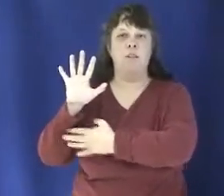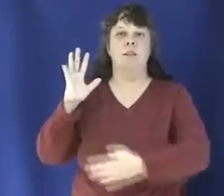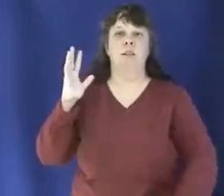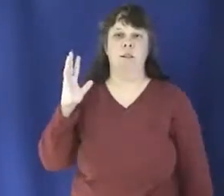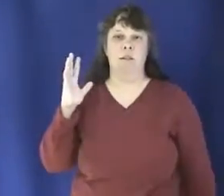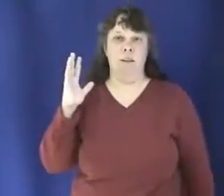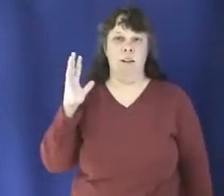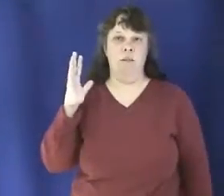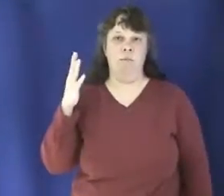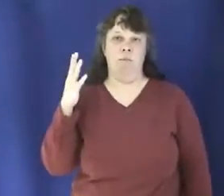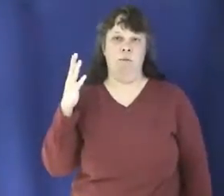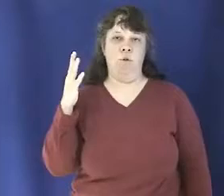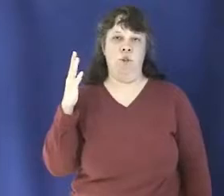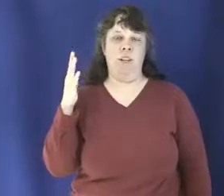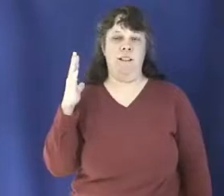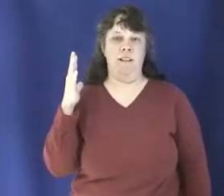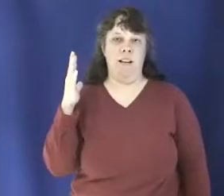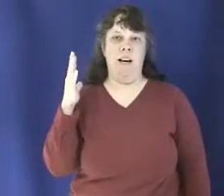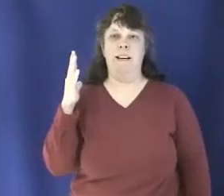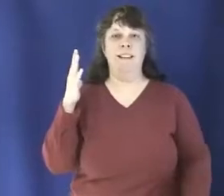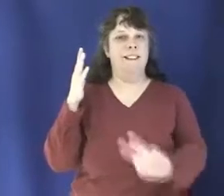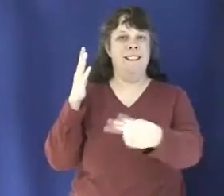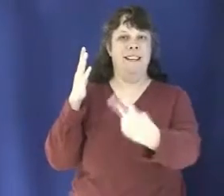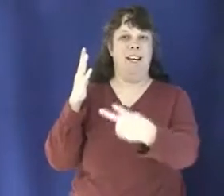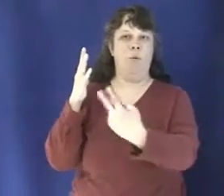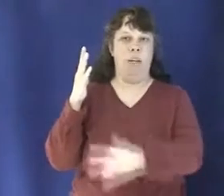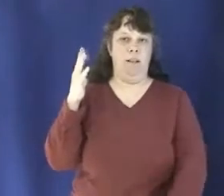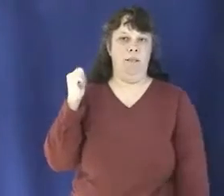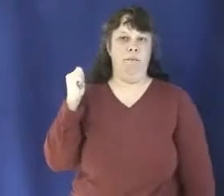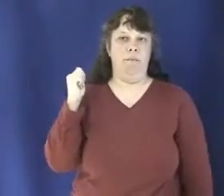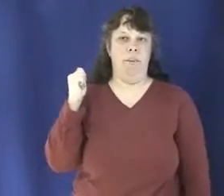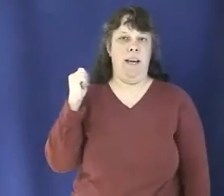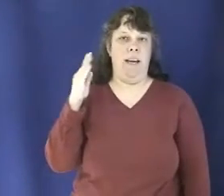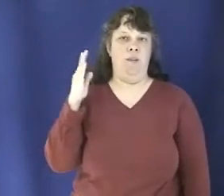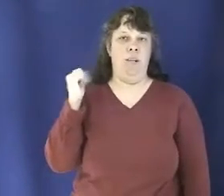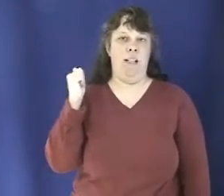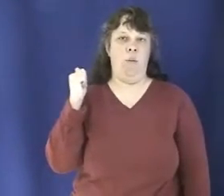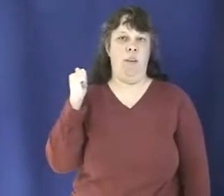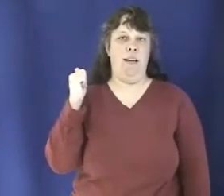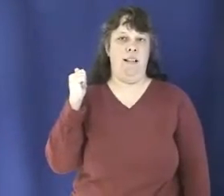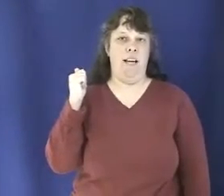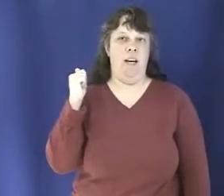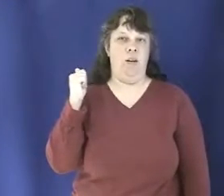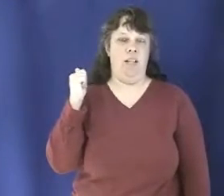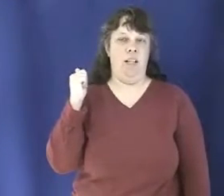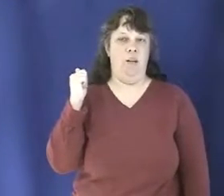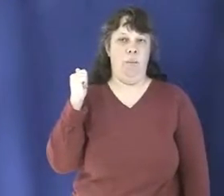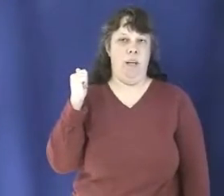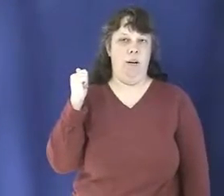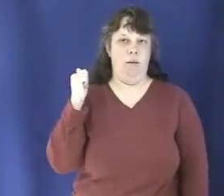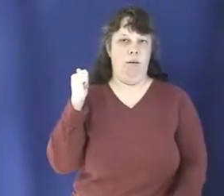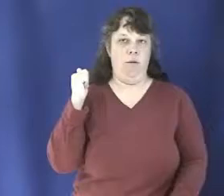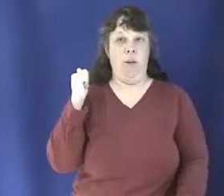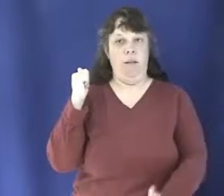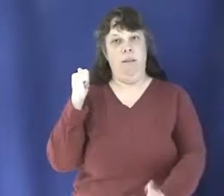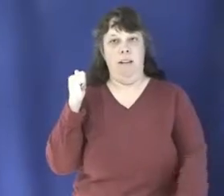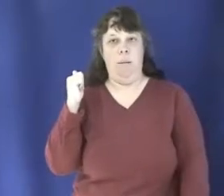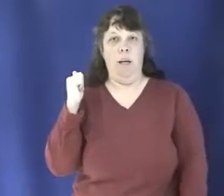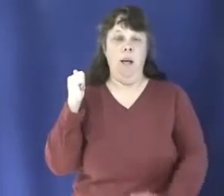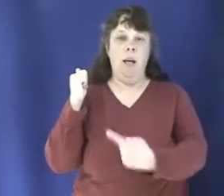hurts. Turning it to the side, you can't read it. You can't tell whether that's an A or a T or a B or well, it's not a B.